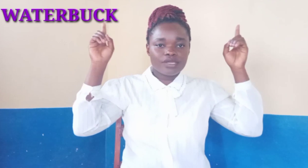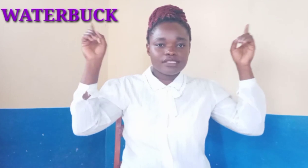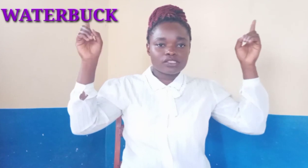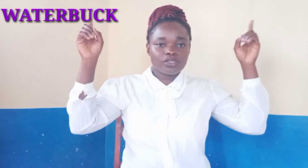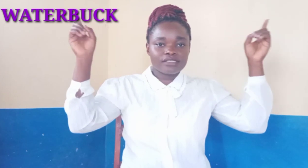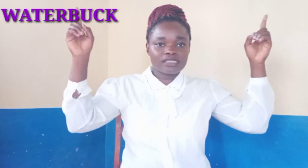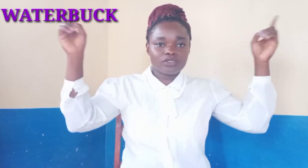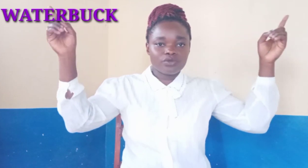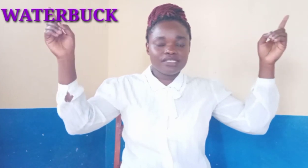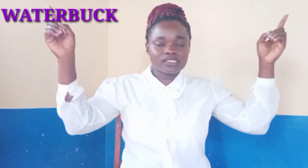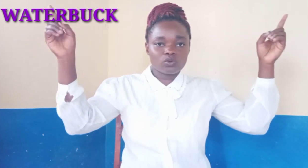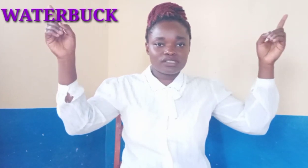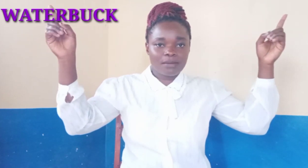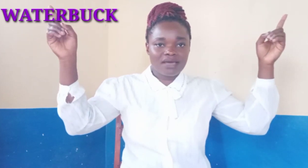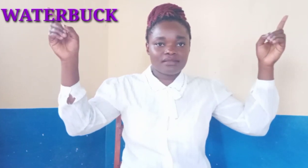sideways, going sideways. Water bath.